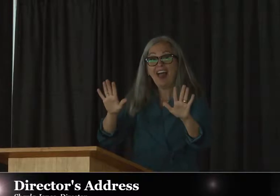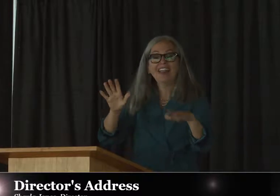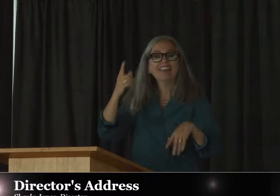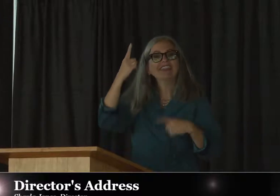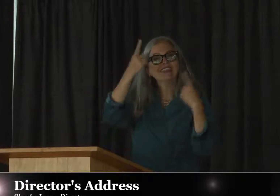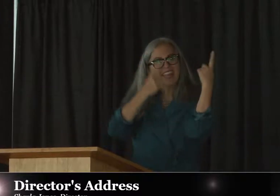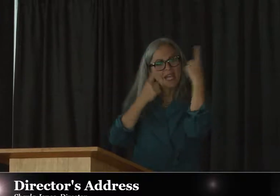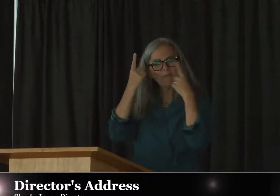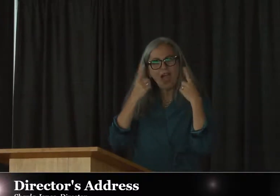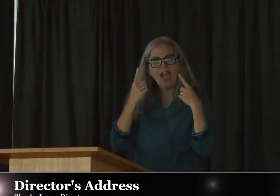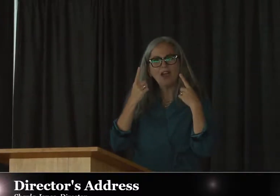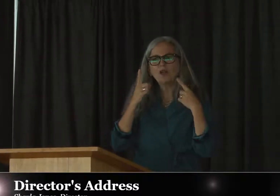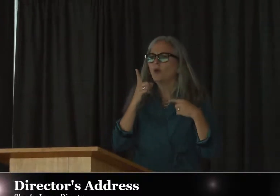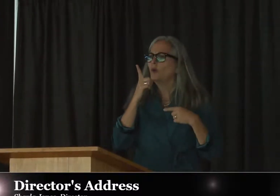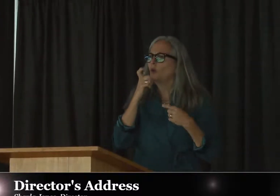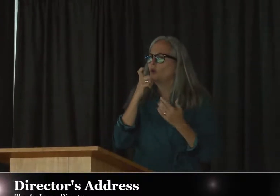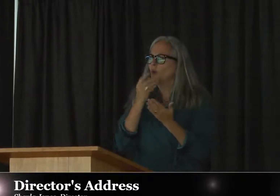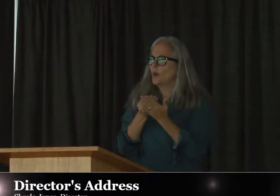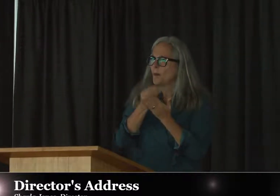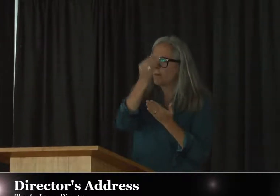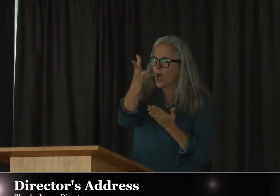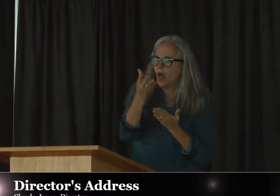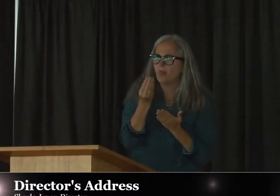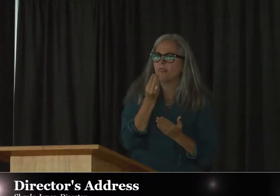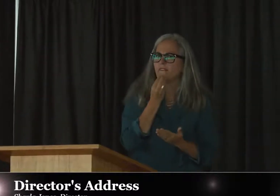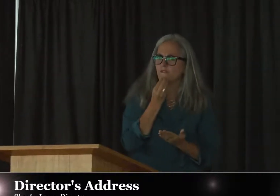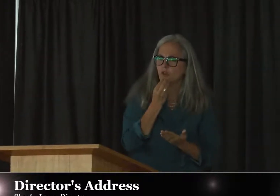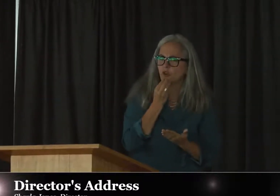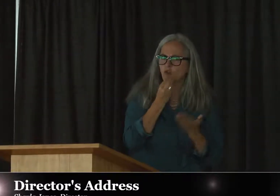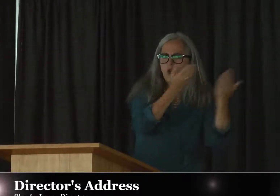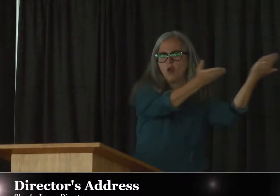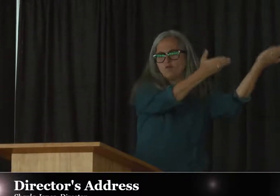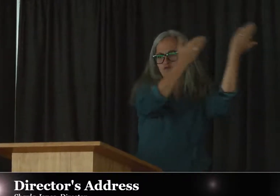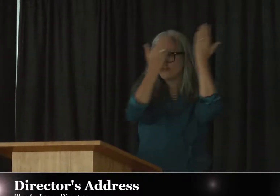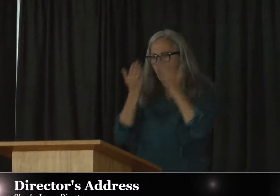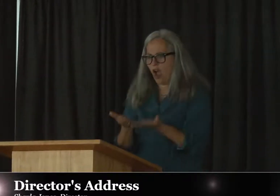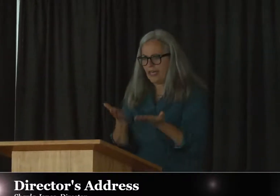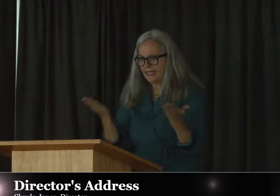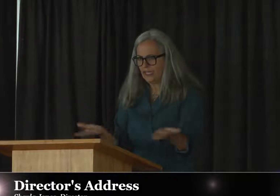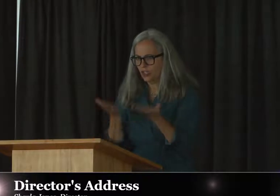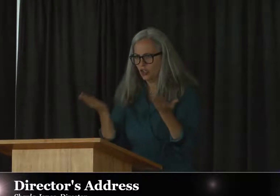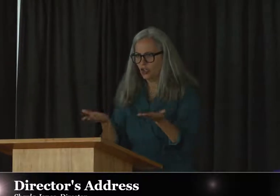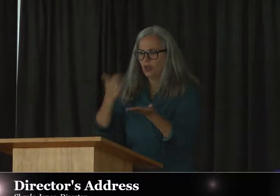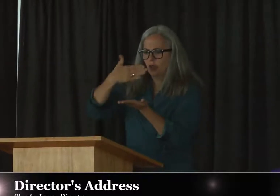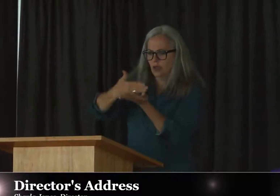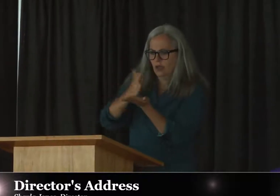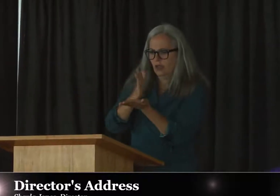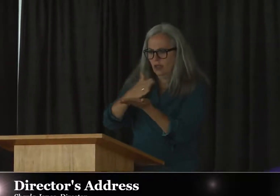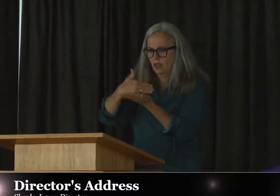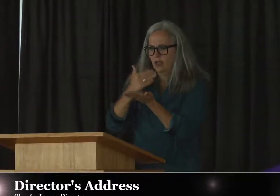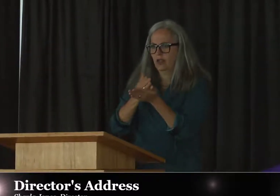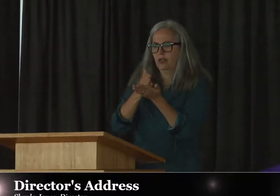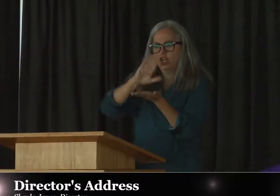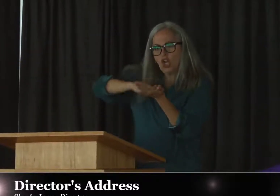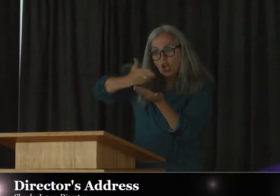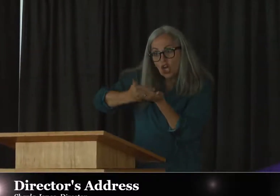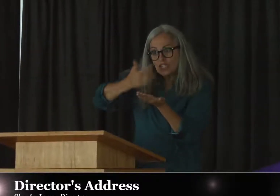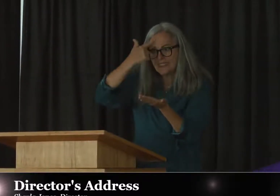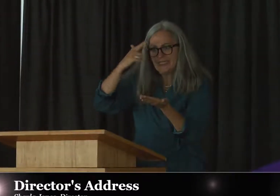right? But just think about who bought the food, who delivered the food, who prepared the food,